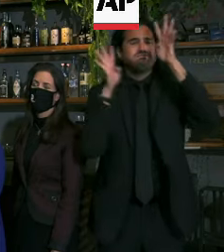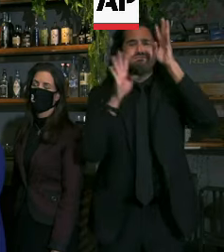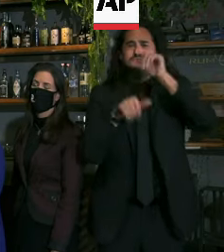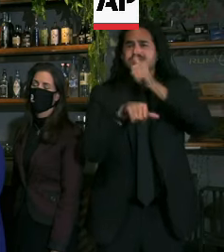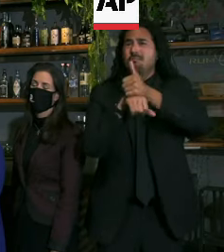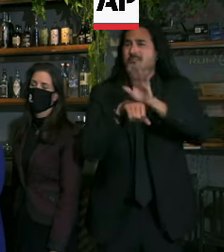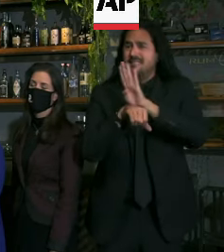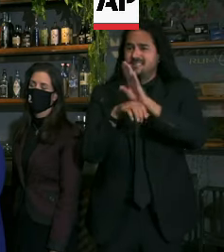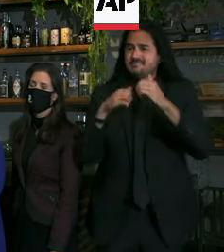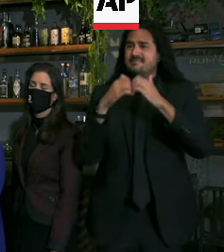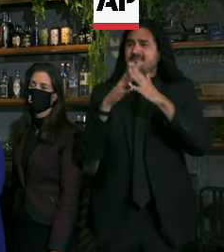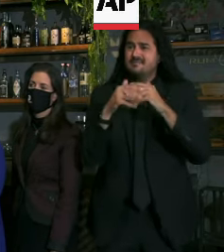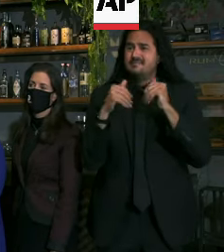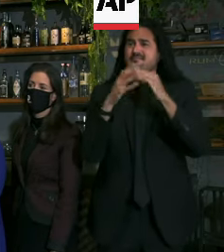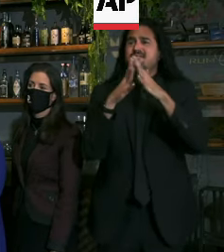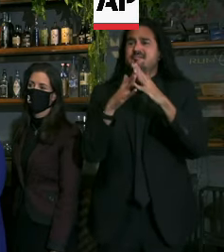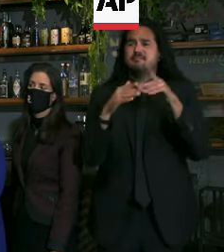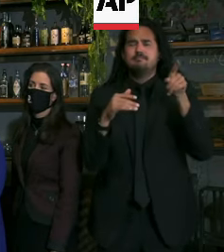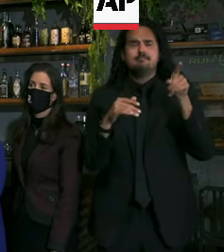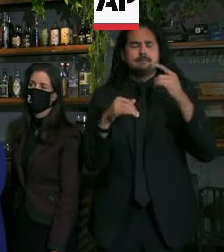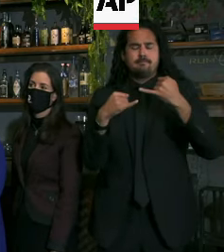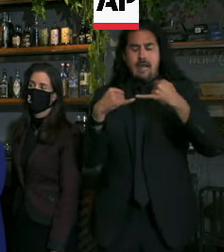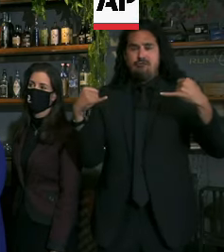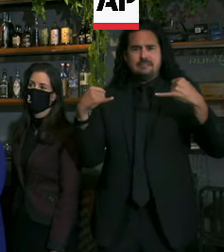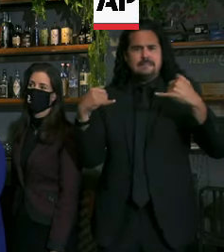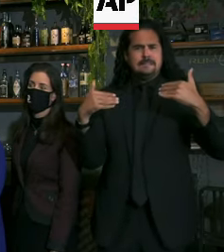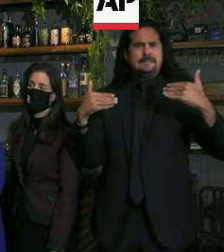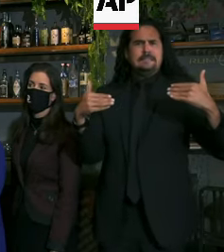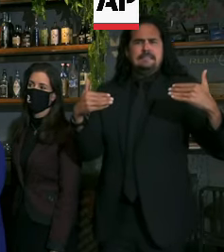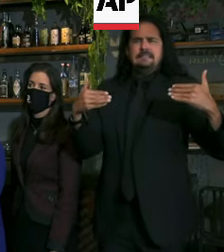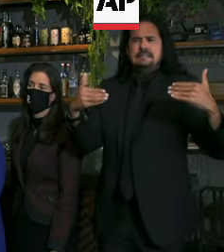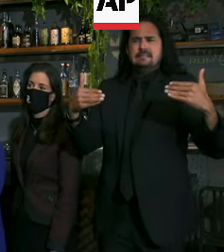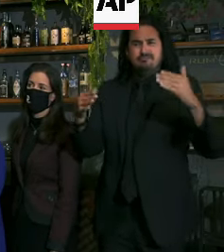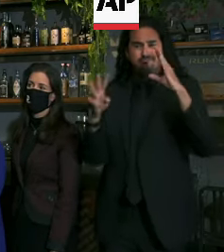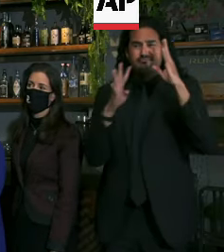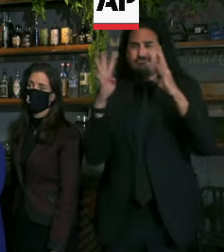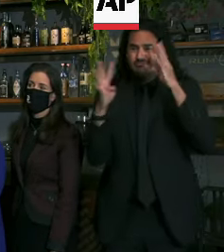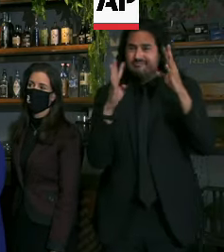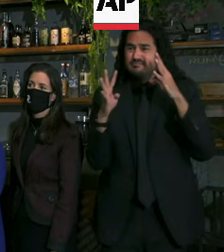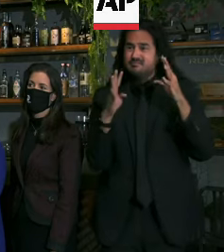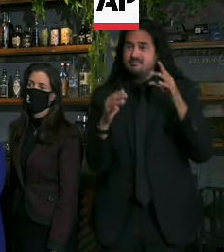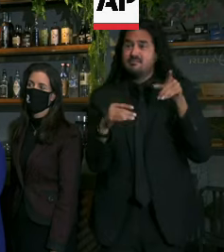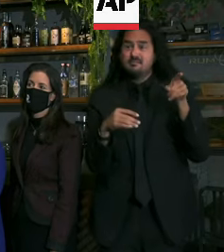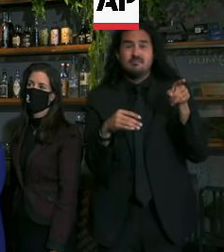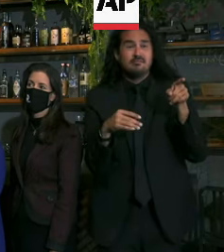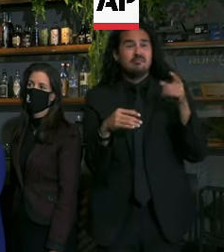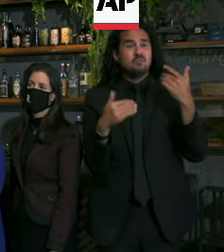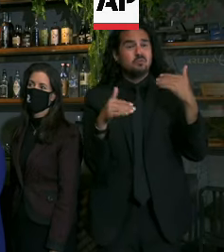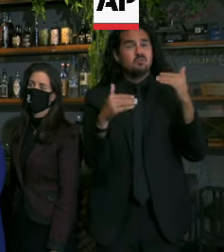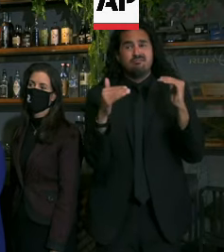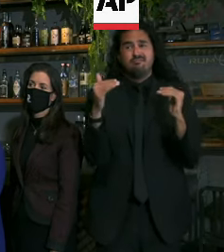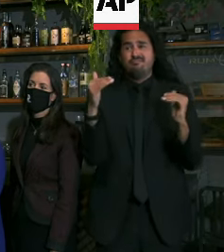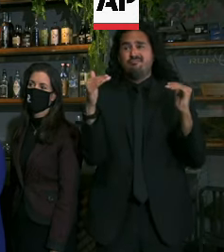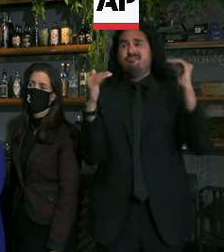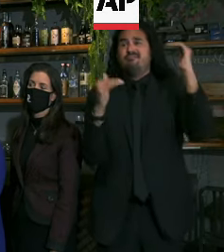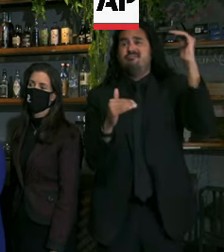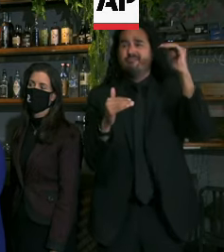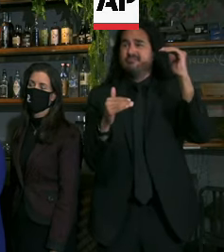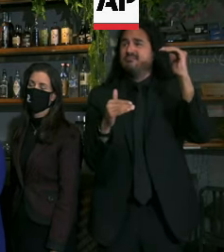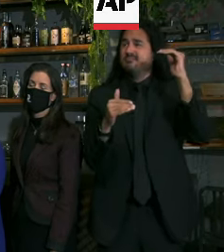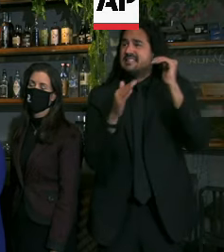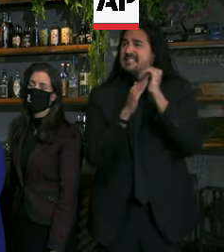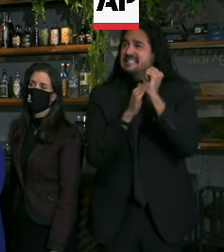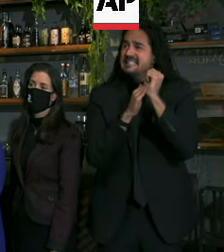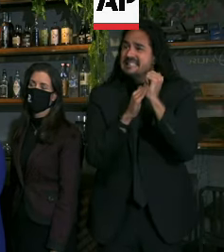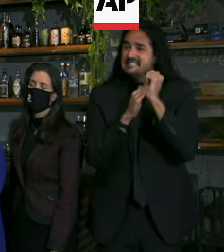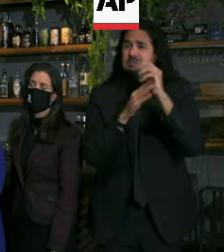and, you know, affording himself appropriate status of being one of the world's great innovators and entrepreneurs. I